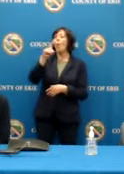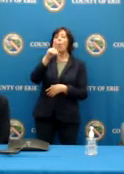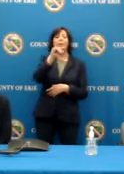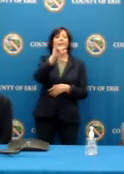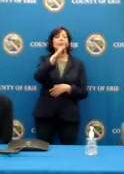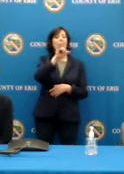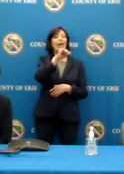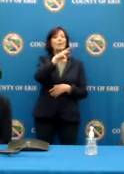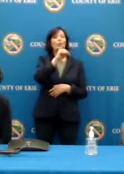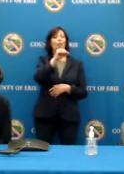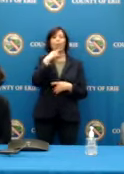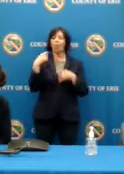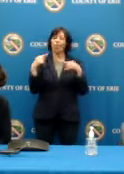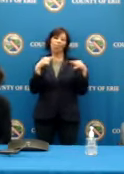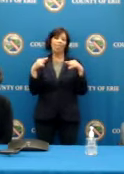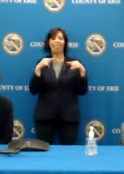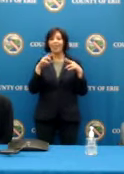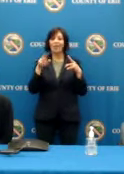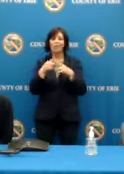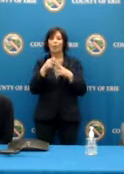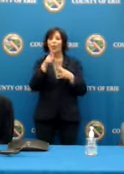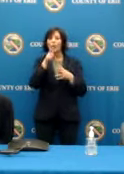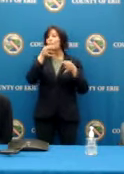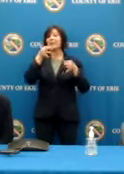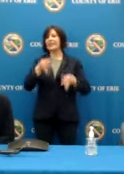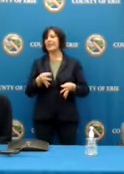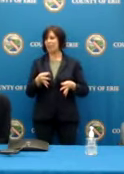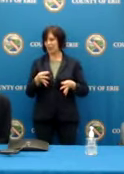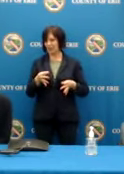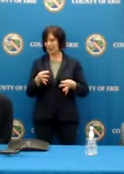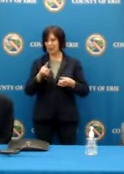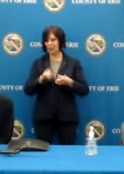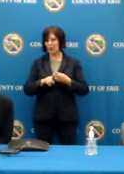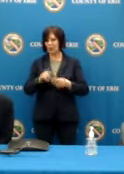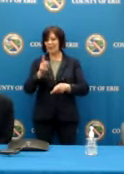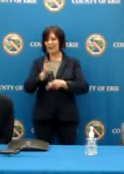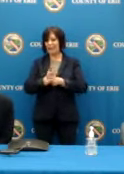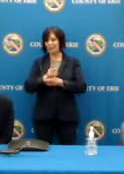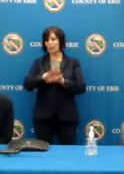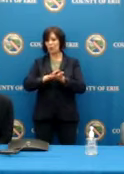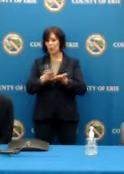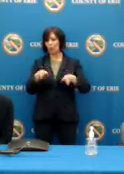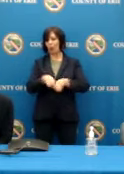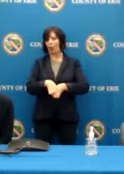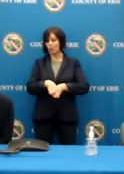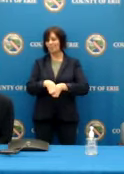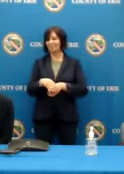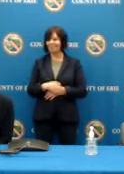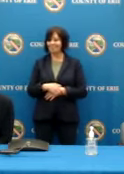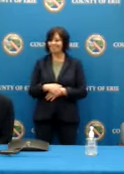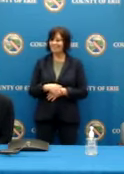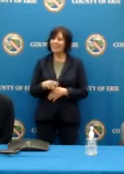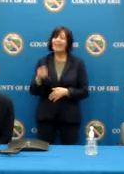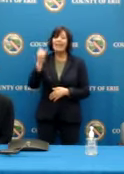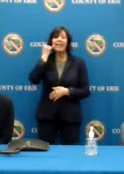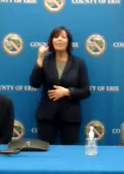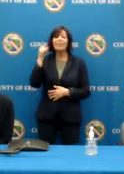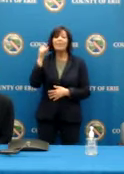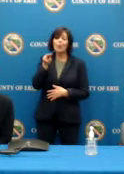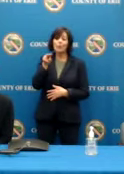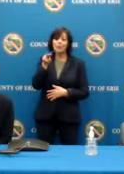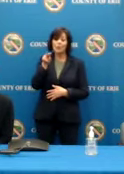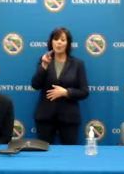forth regarding the decision, or whose decision it is, to keep schools closed for the remainder of the year. If you read